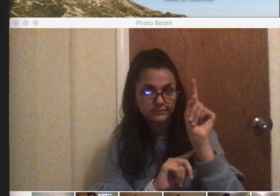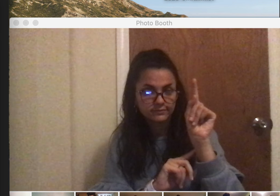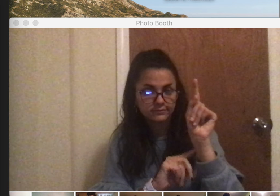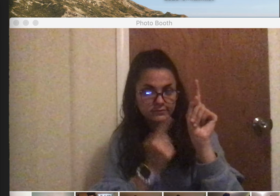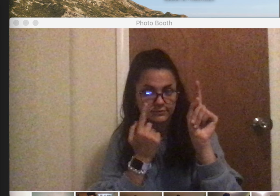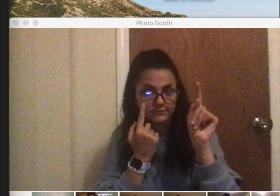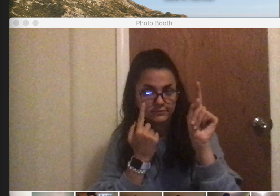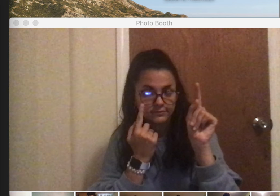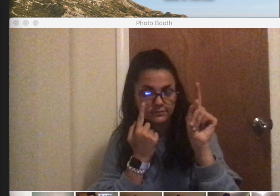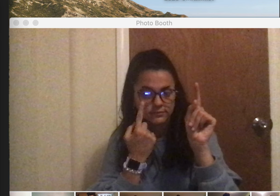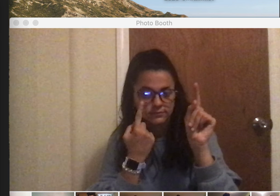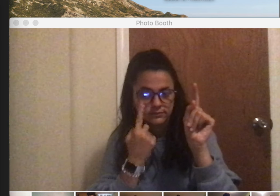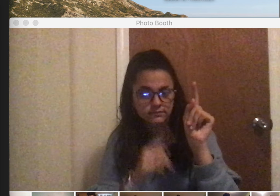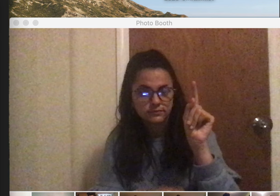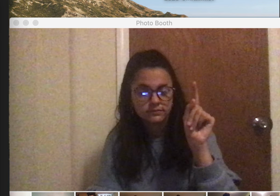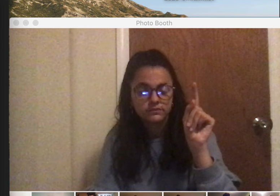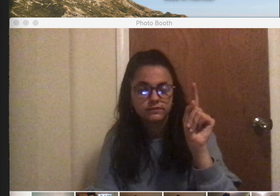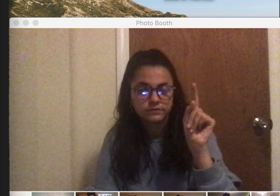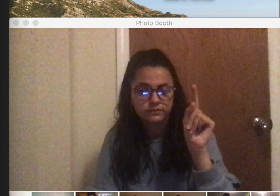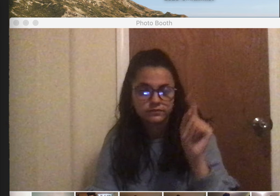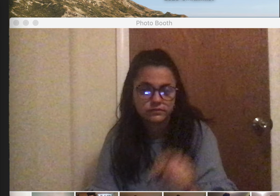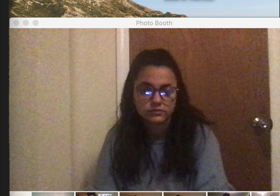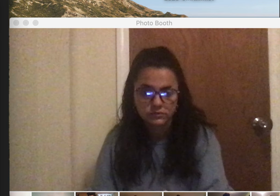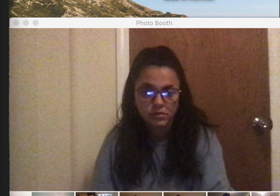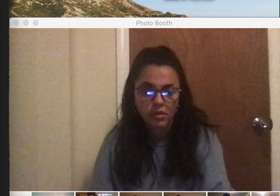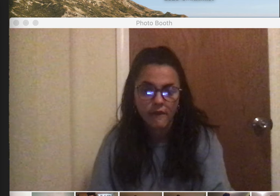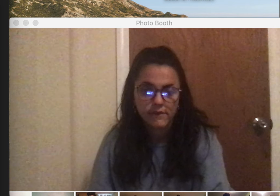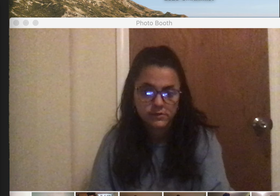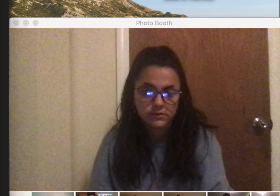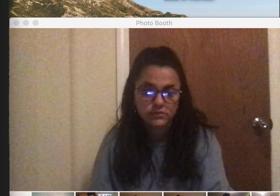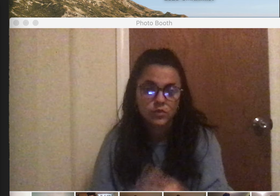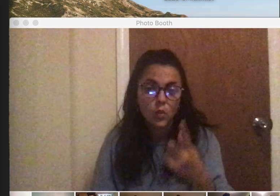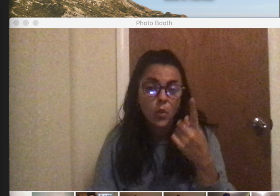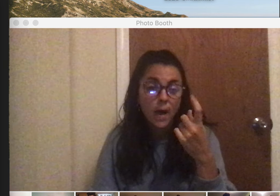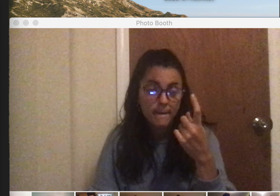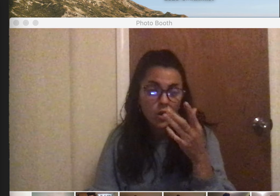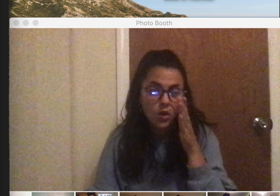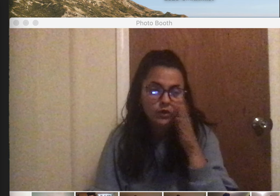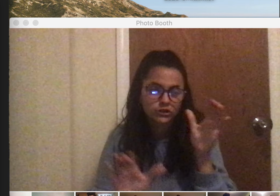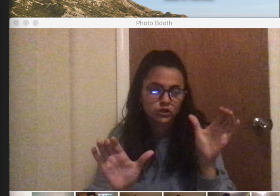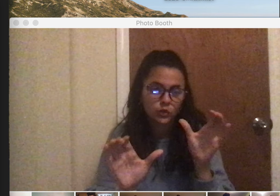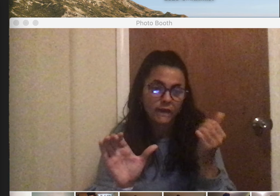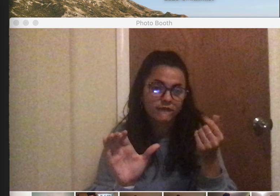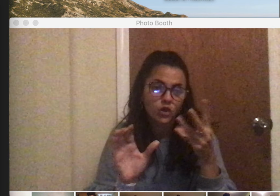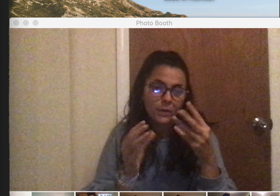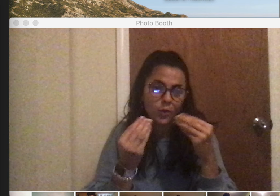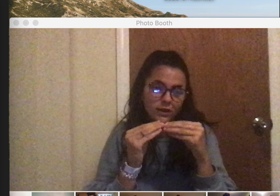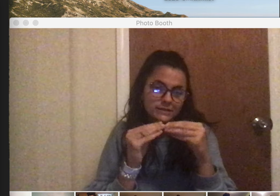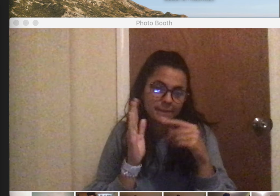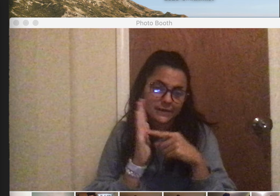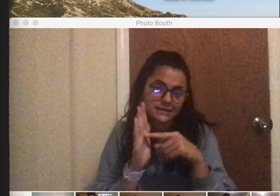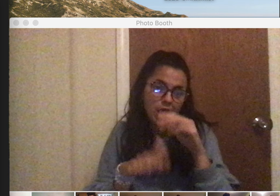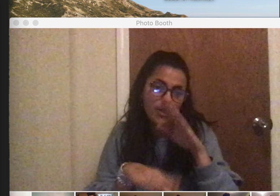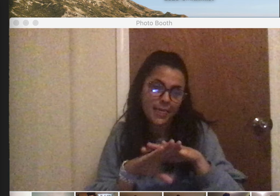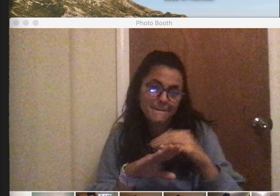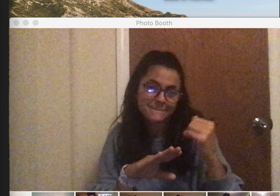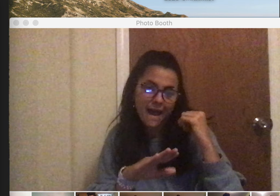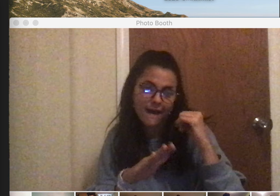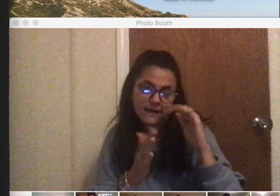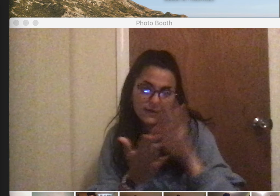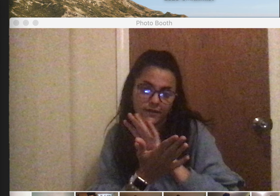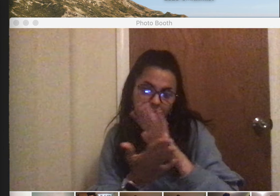All right, one more, and then we'll do a couple more examples on the back. Okay, so I'm going to actually ask you guys to